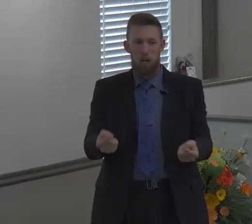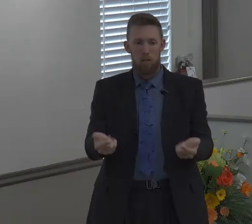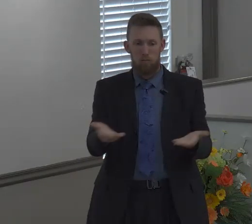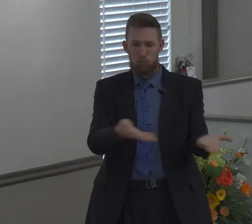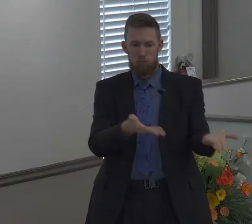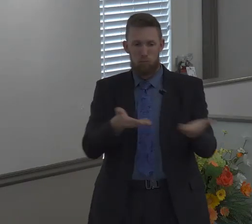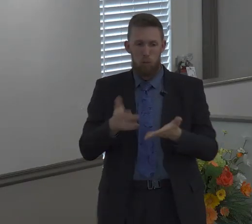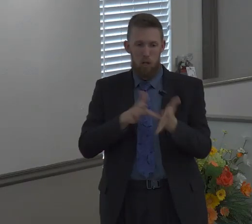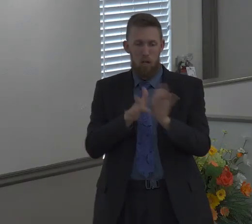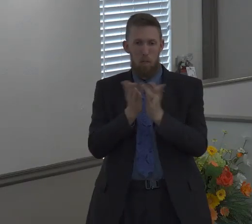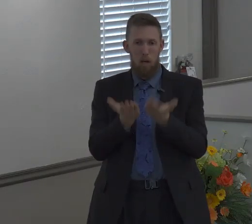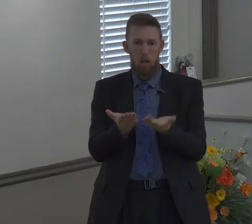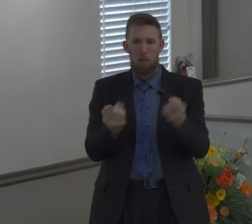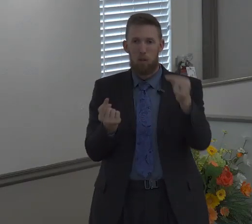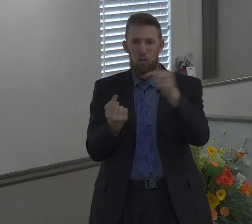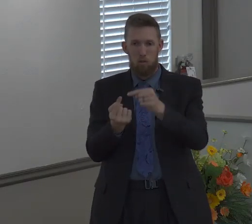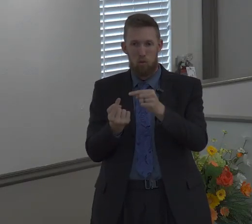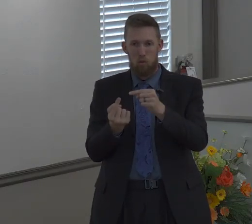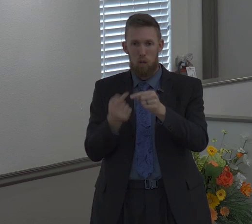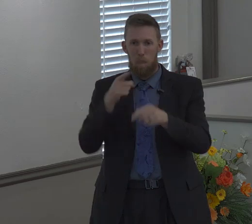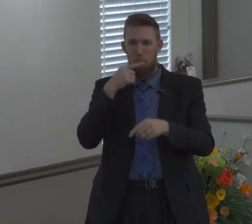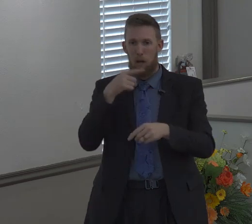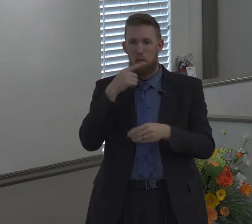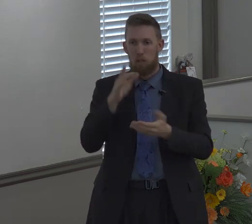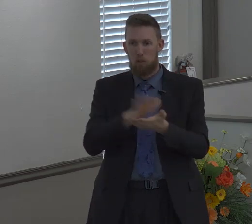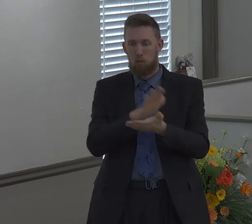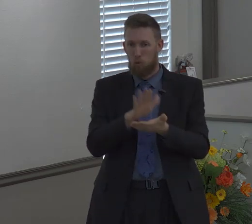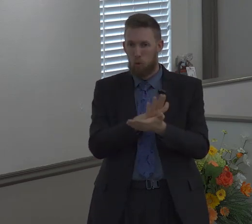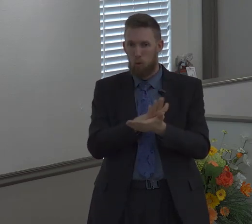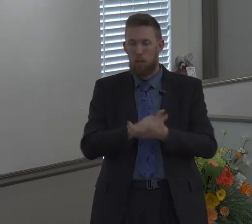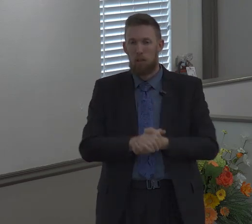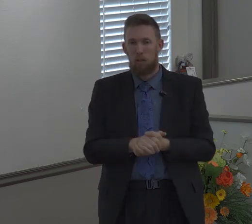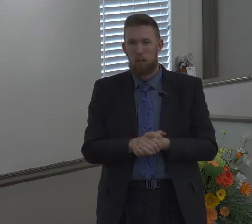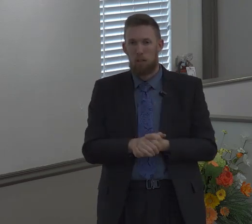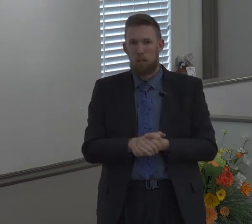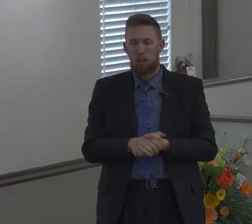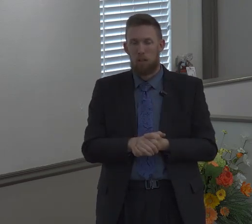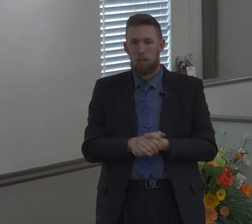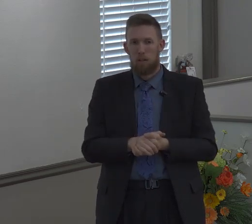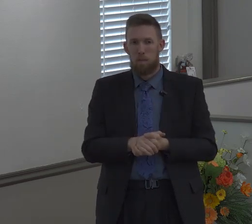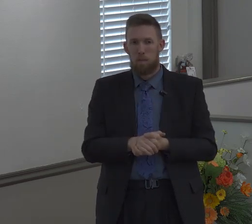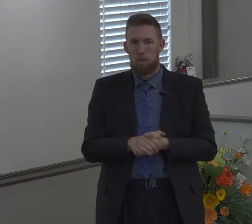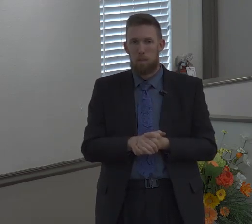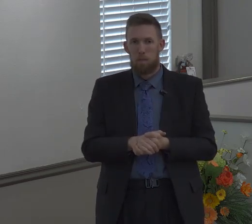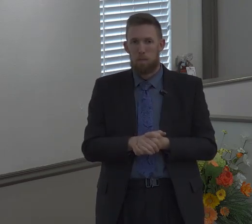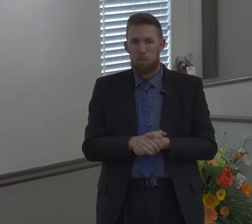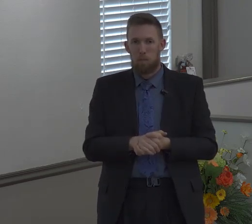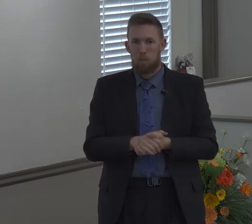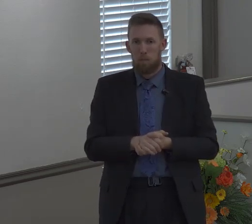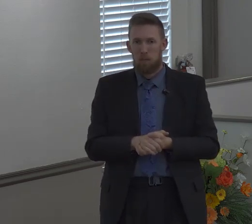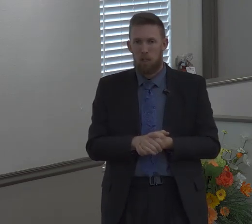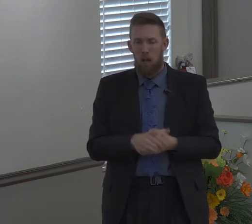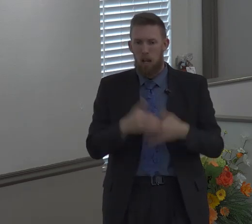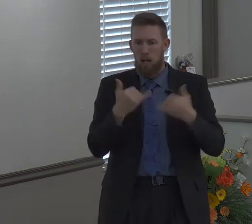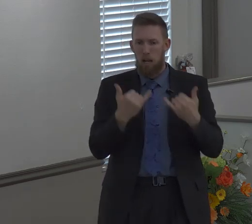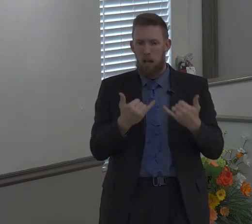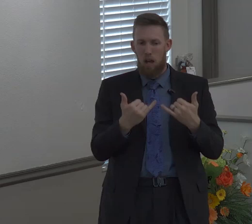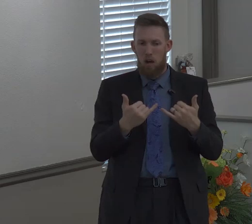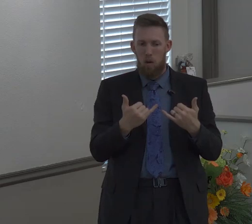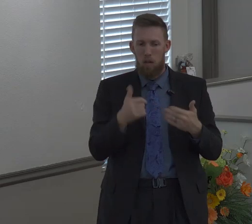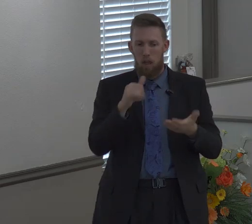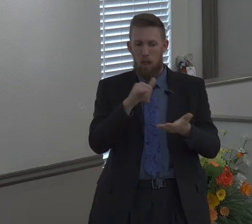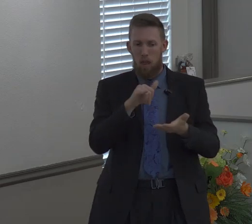bring a Bible to a public school anymore. You can't do that. The very first